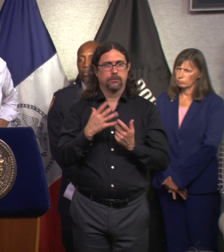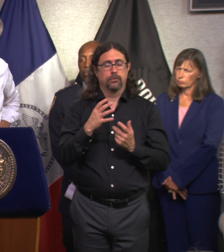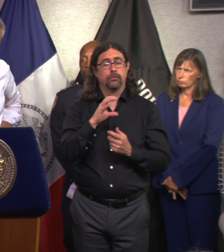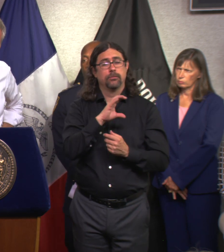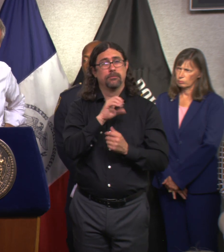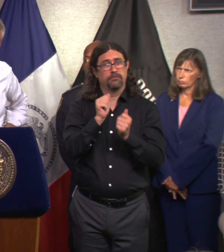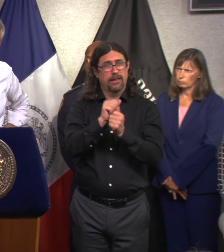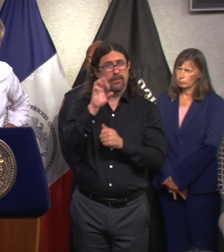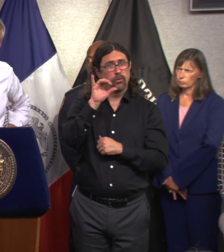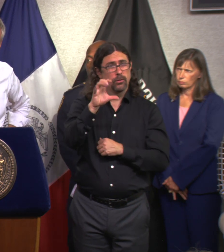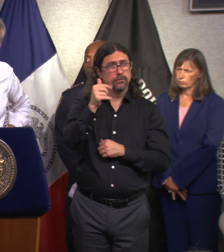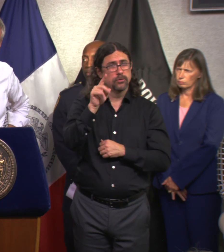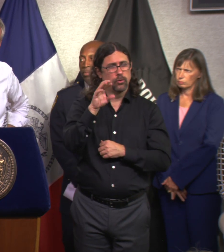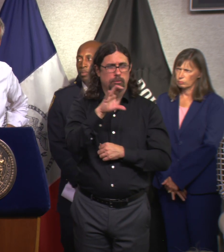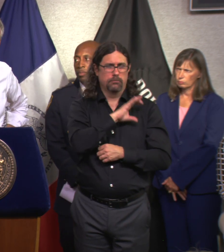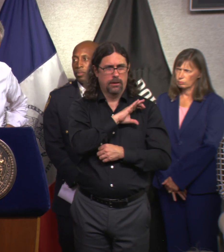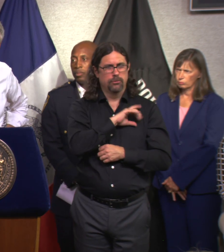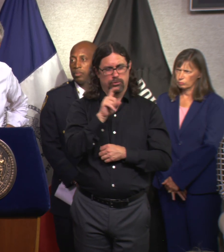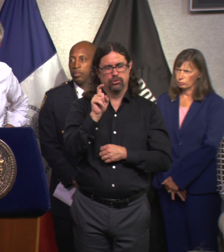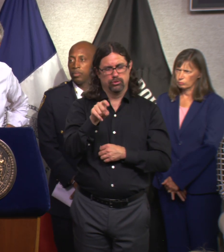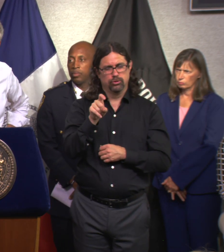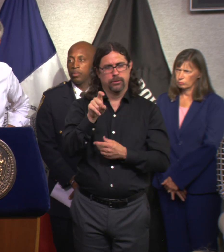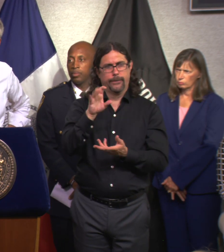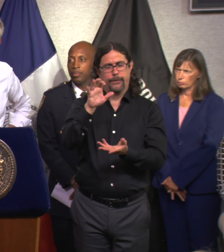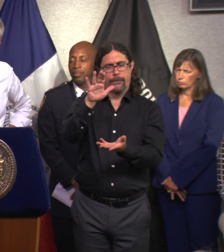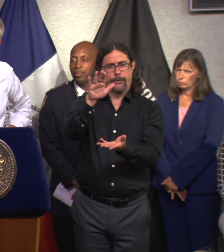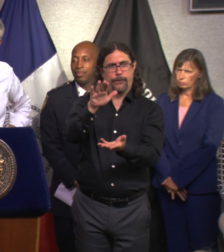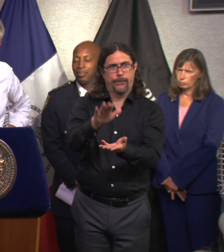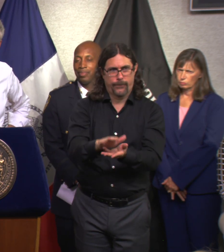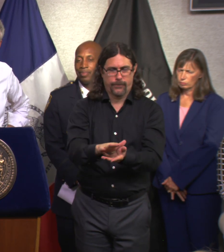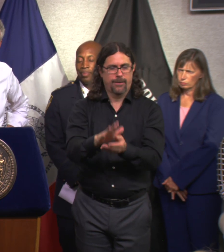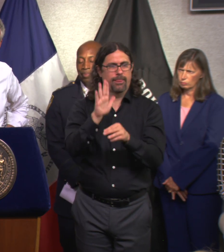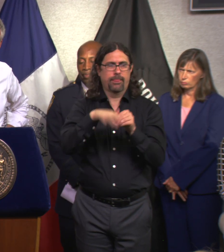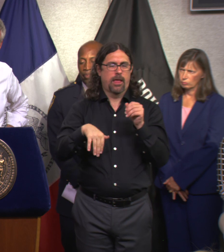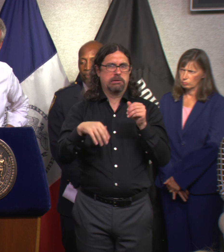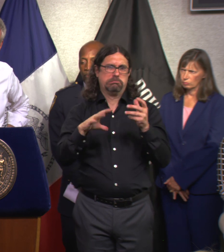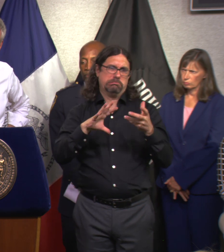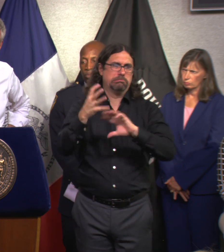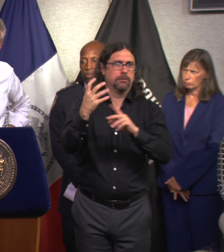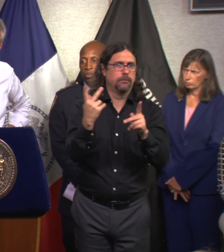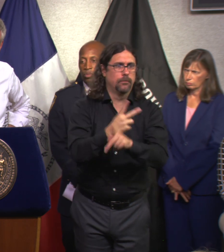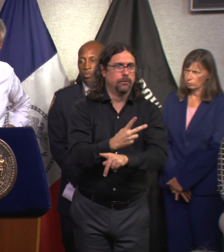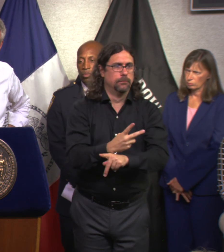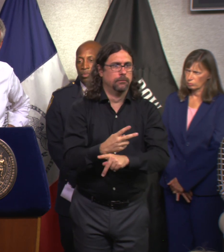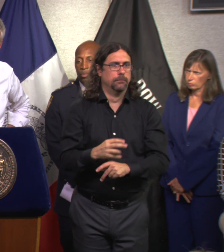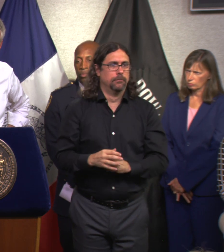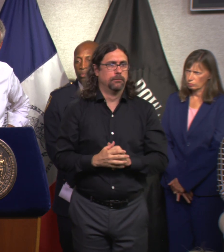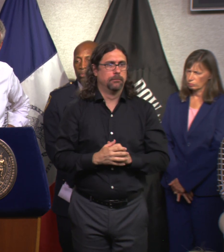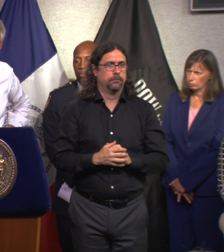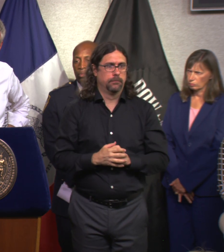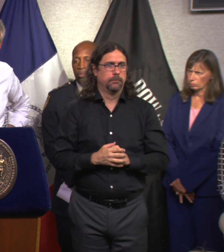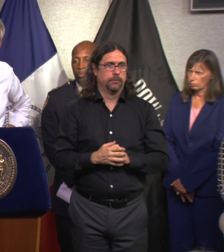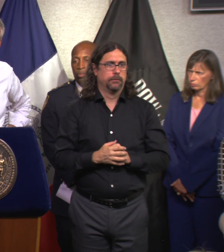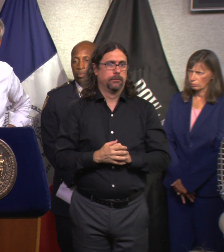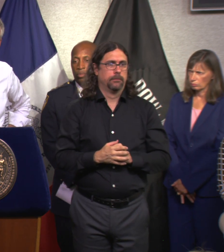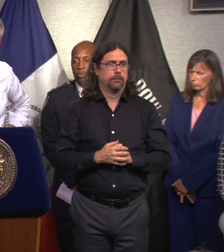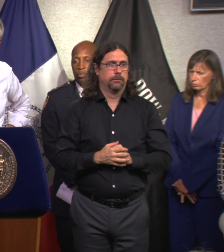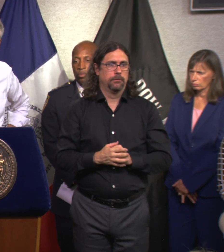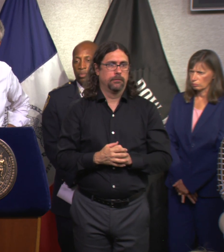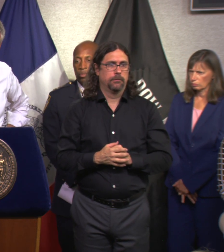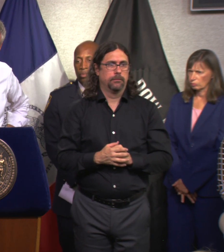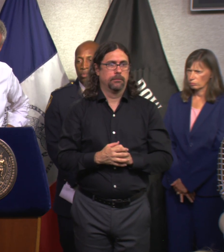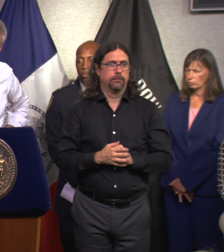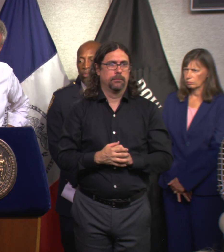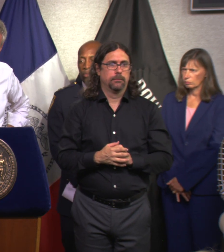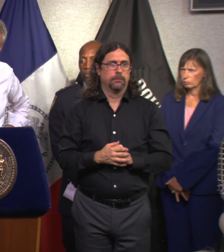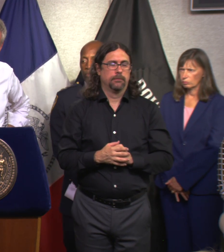asking, I don't want you to be too lawyerly, if you will. The narrow question is, do we still address quality of life conditions? Yes. Do we